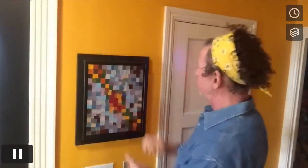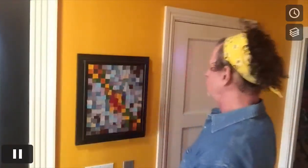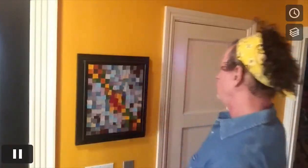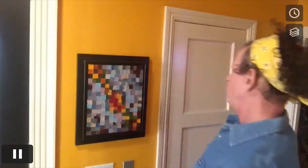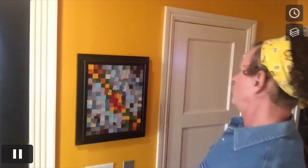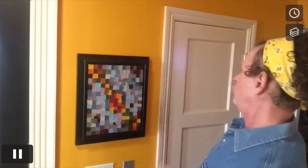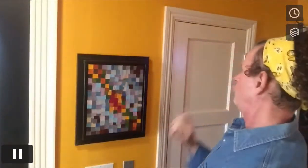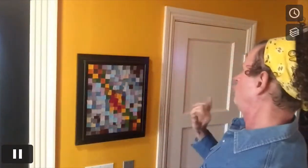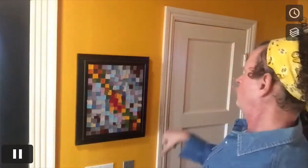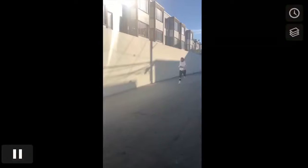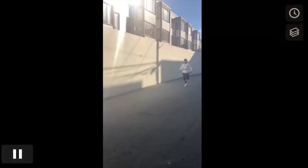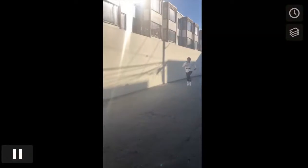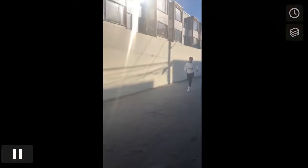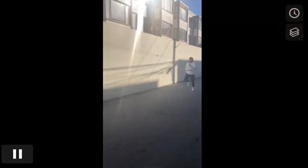Heart.